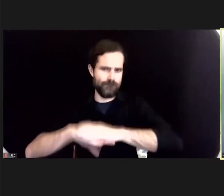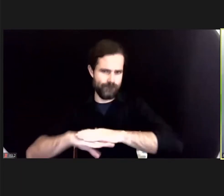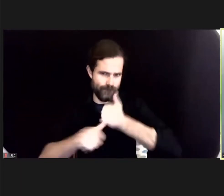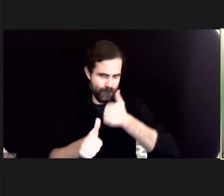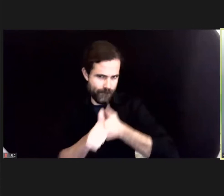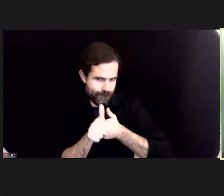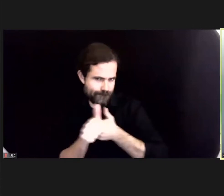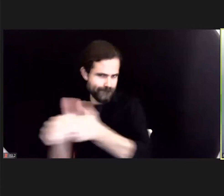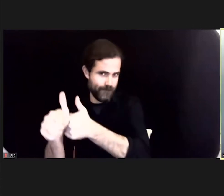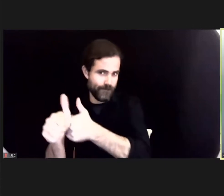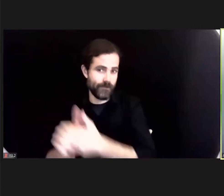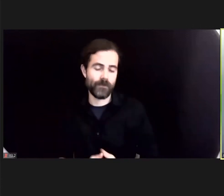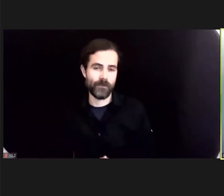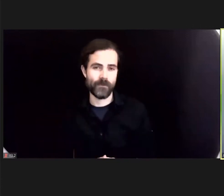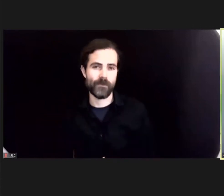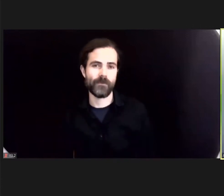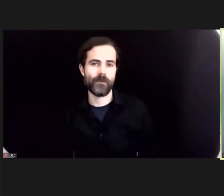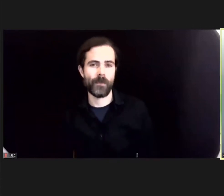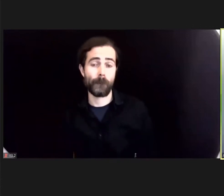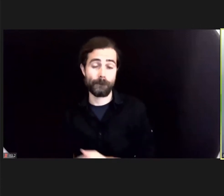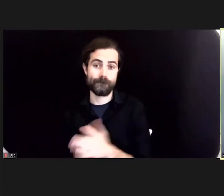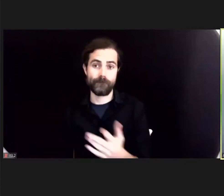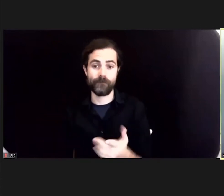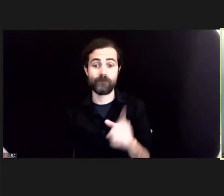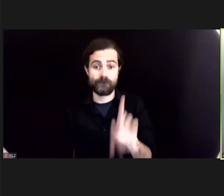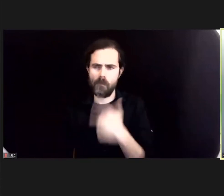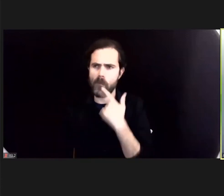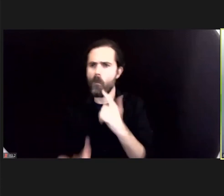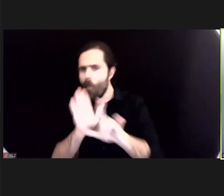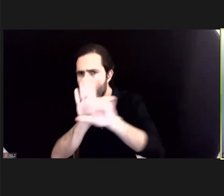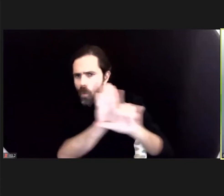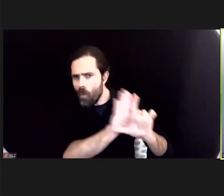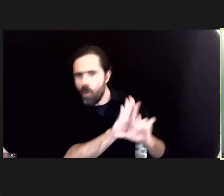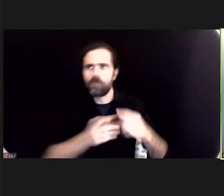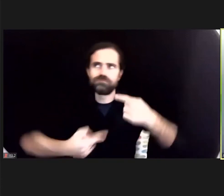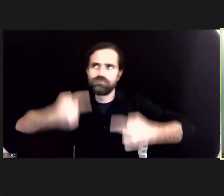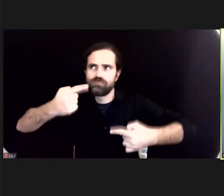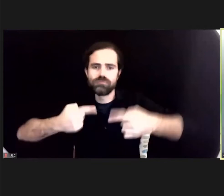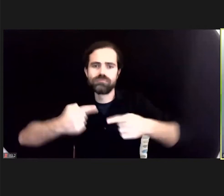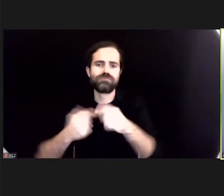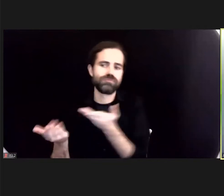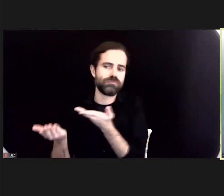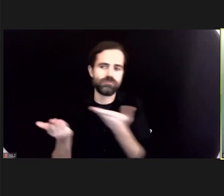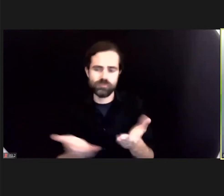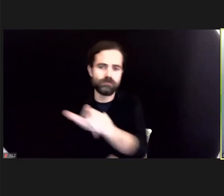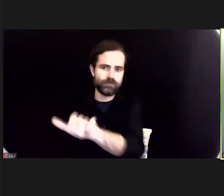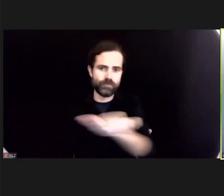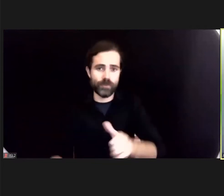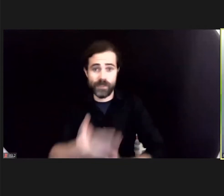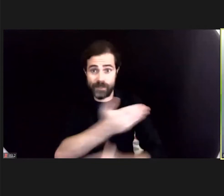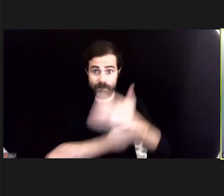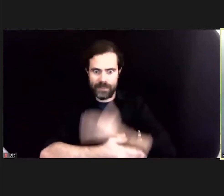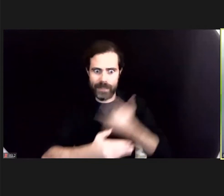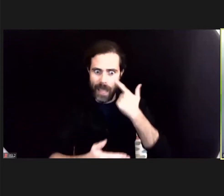that persons with disabilities, over 100 million persons with disabilities in Europe, enjoy equal rights. And one of these rights